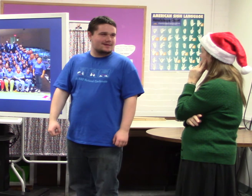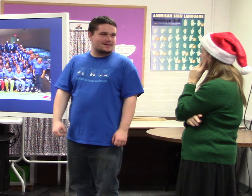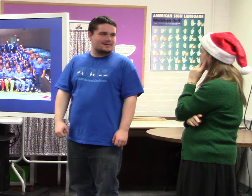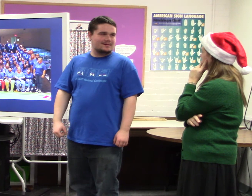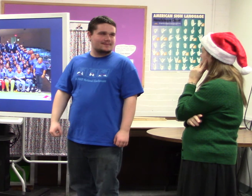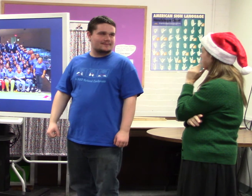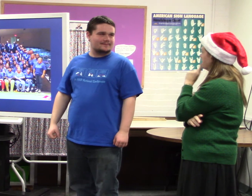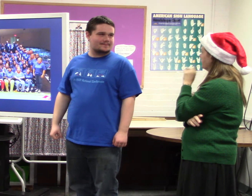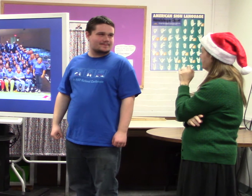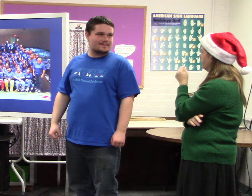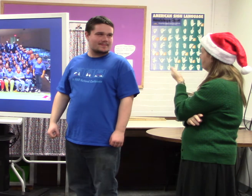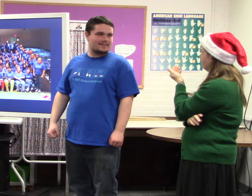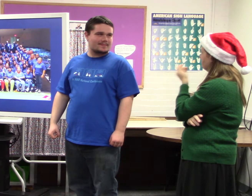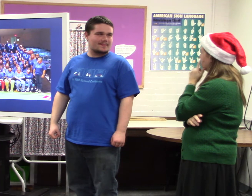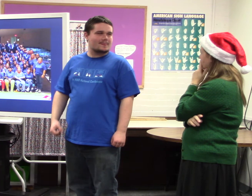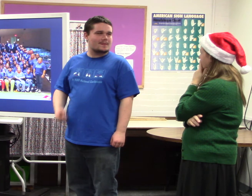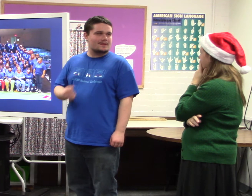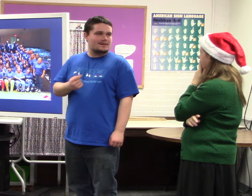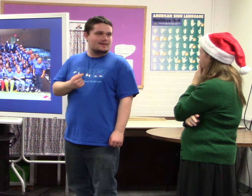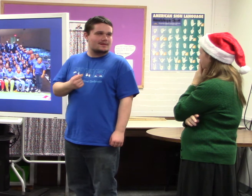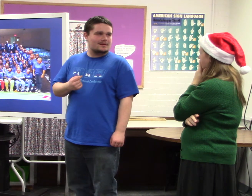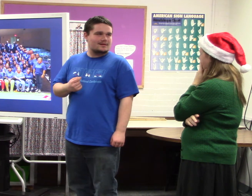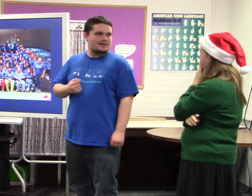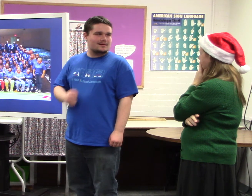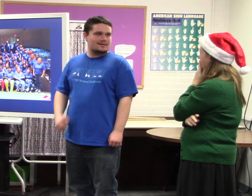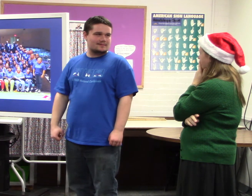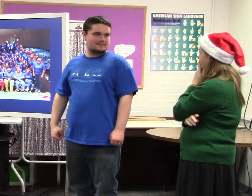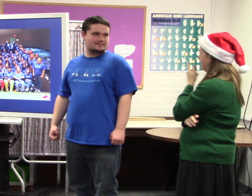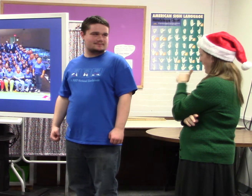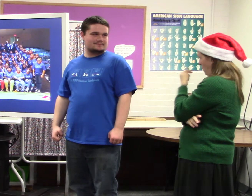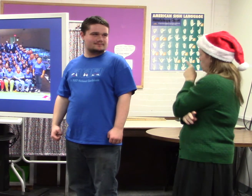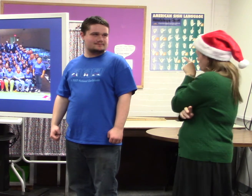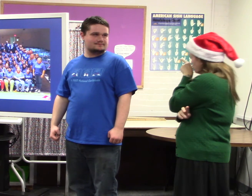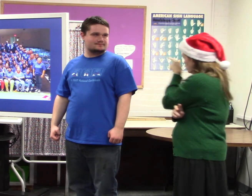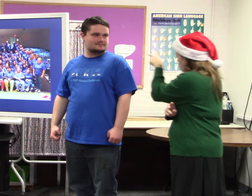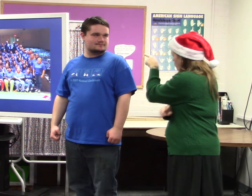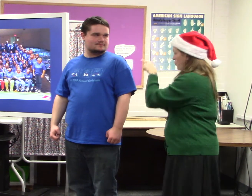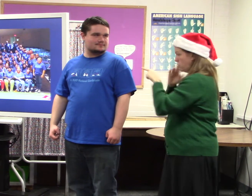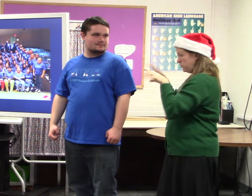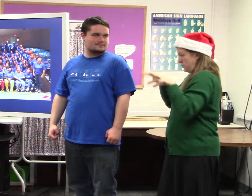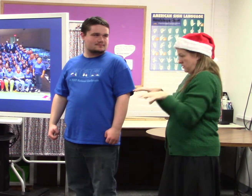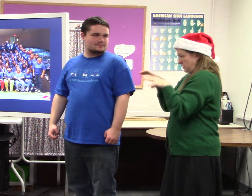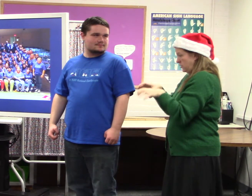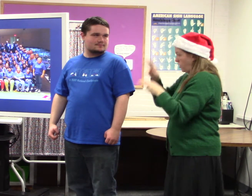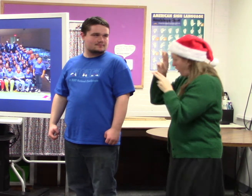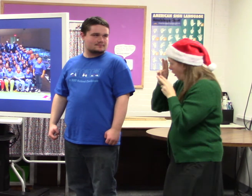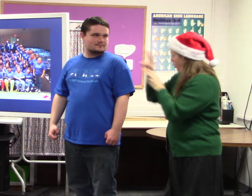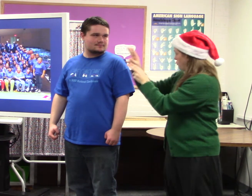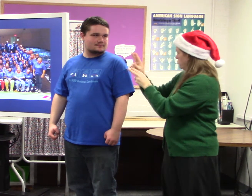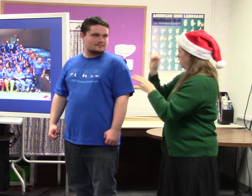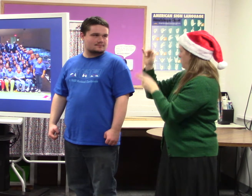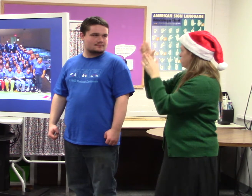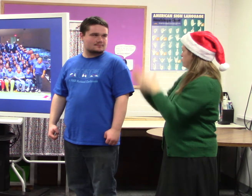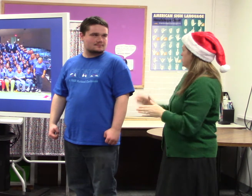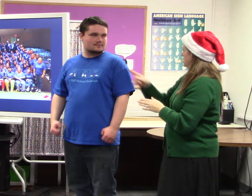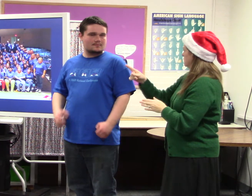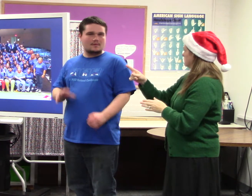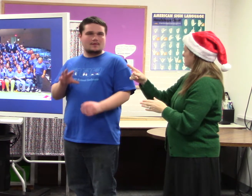one. Well, what do you think? What? What actions will you do to honor